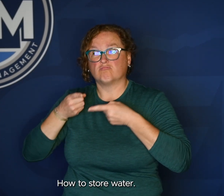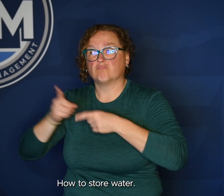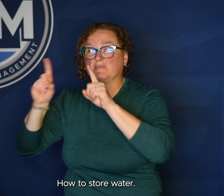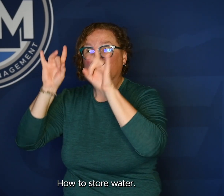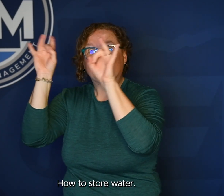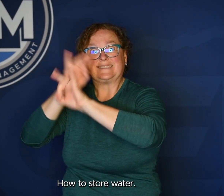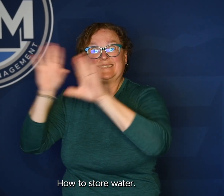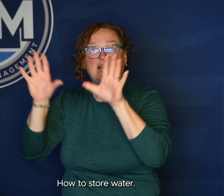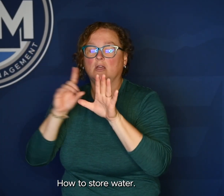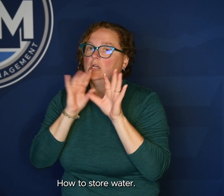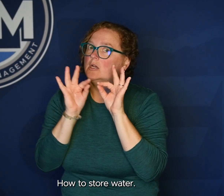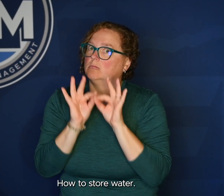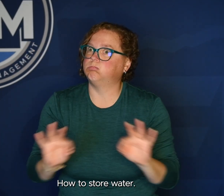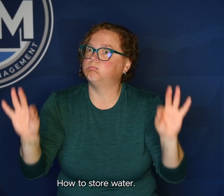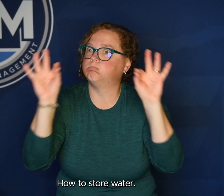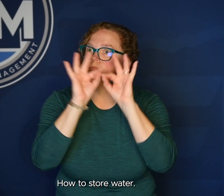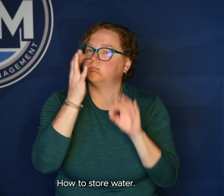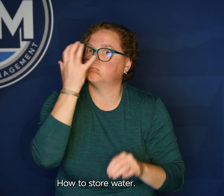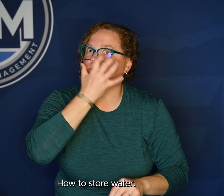How to store water.